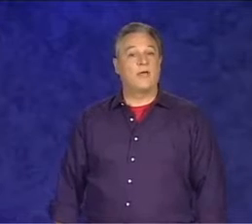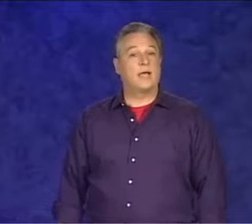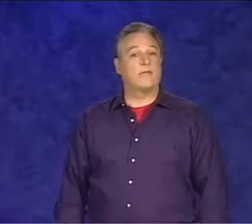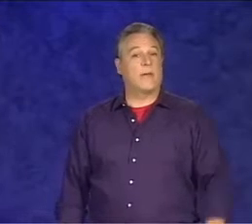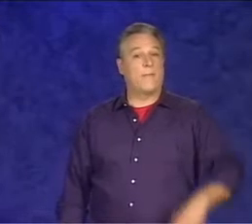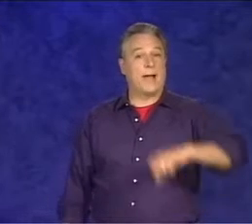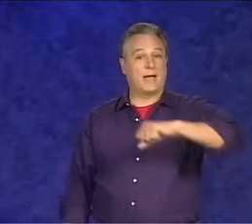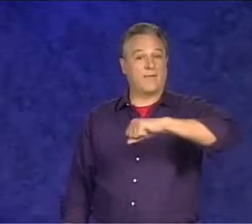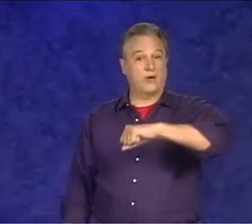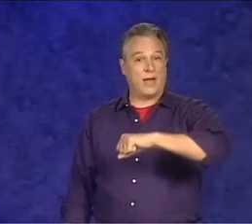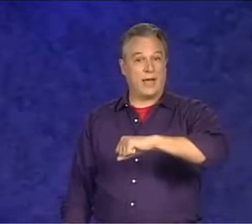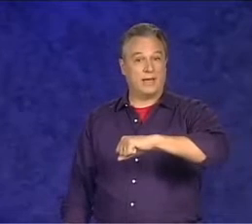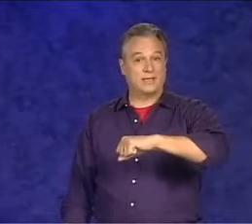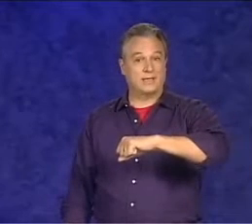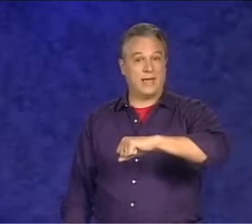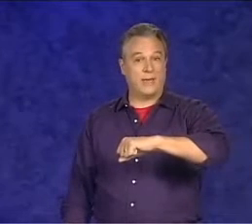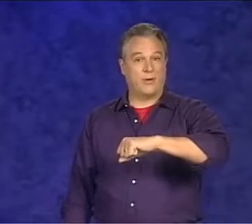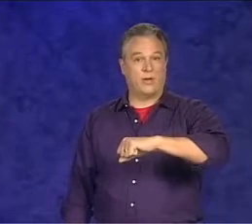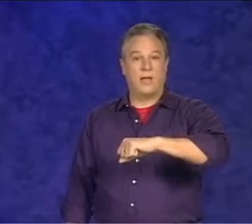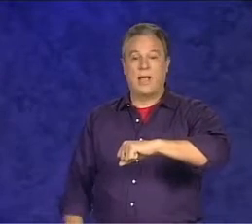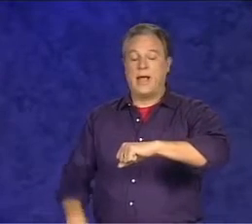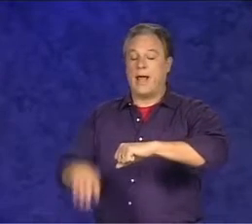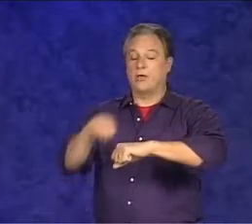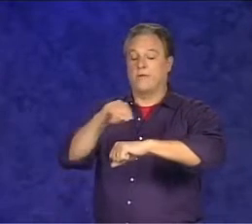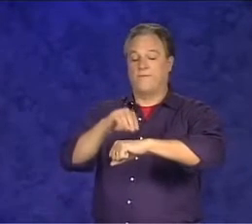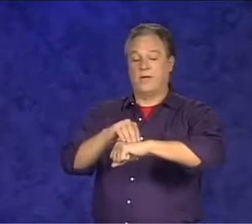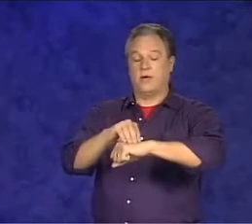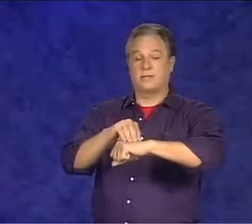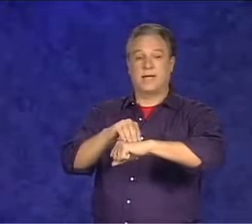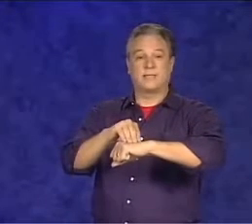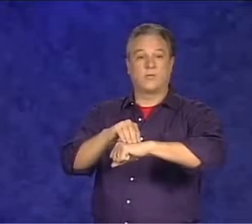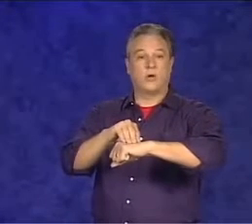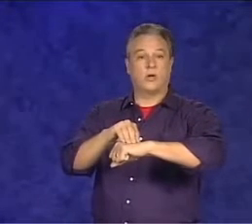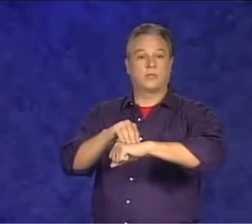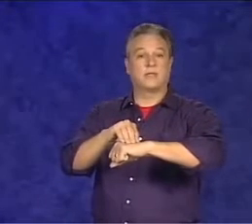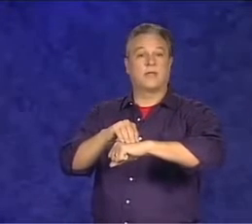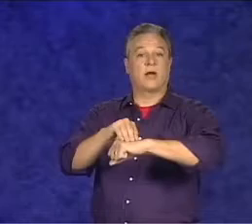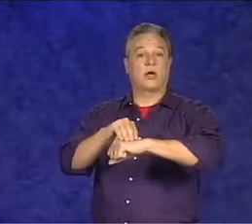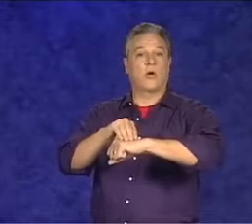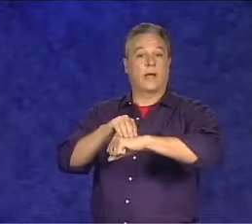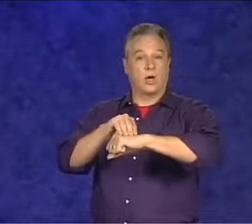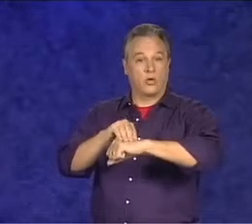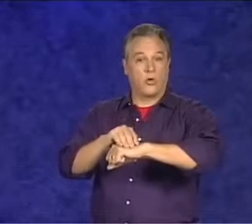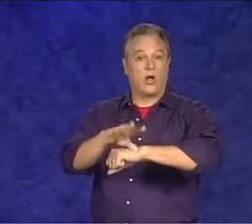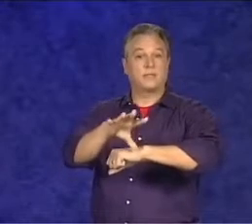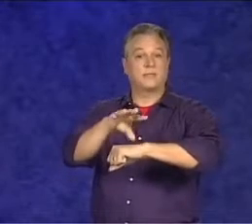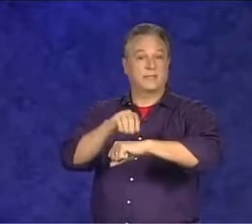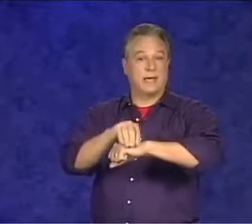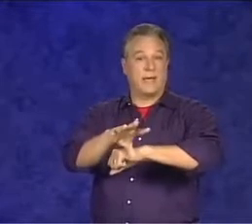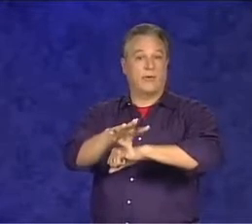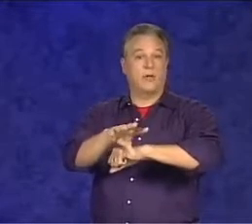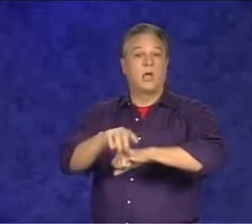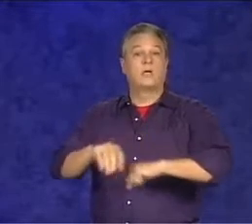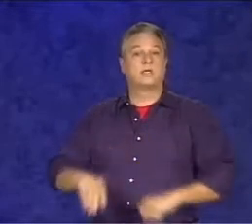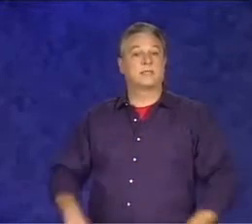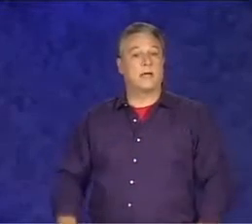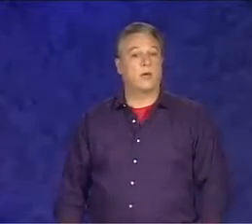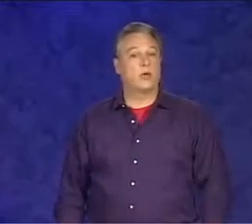Think of the back of your hand as a table and your fingers as words that are going across the table to someone who